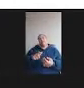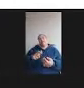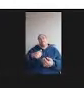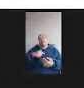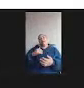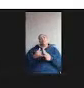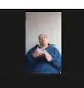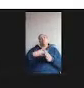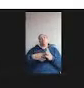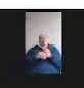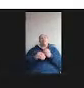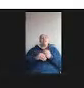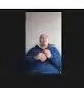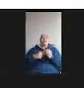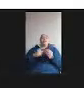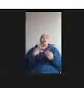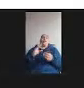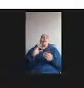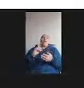on the Hansard question.